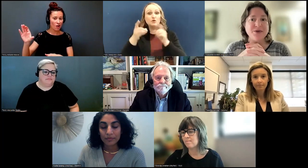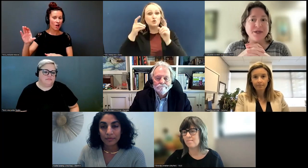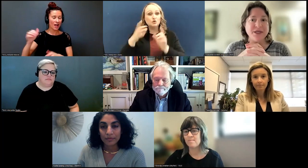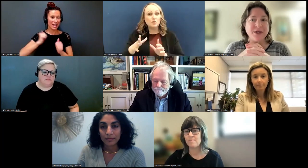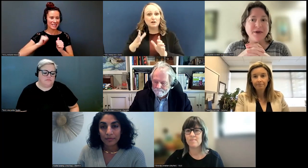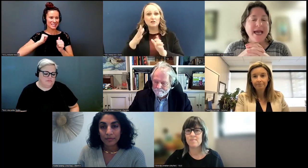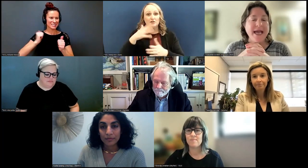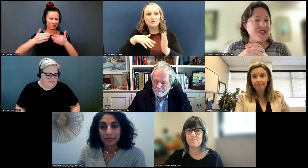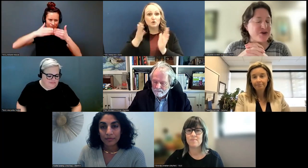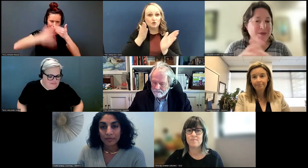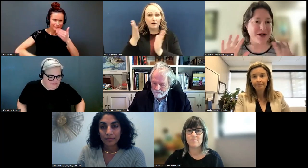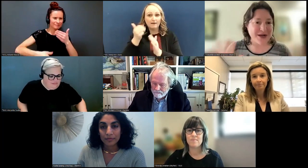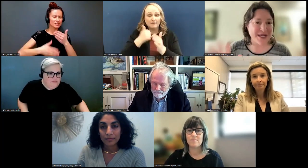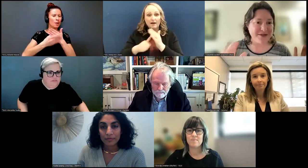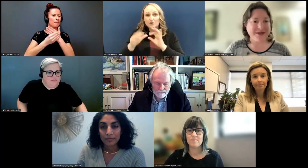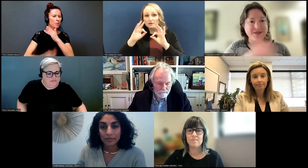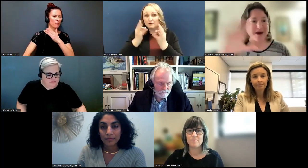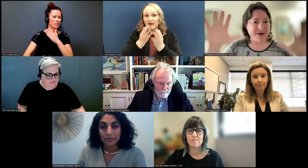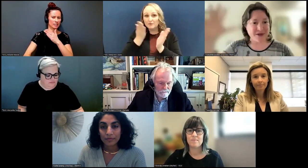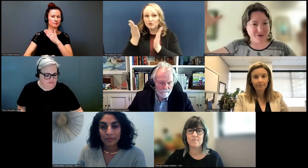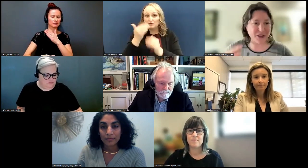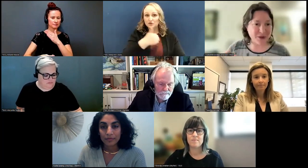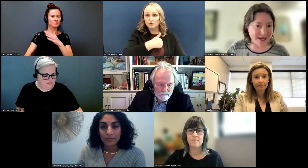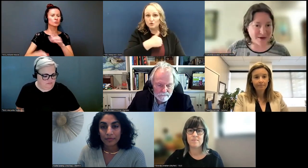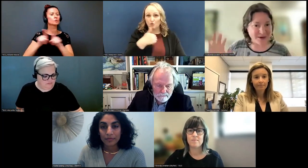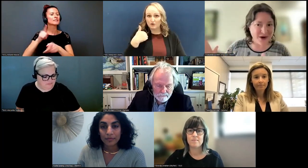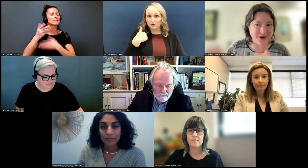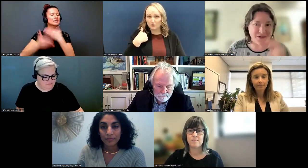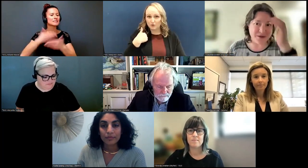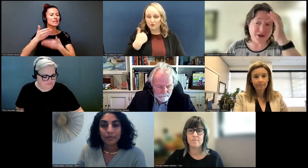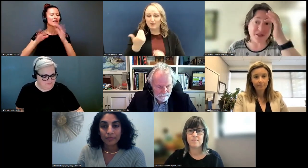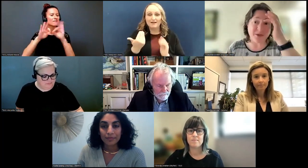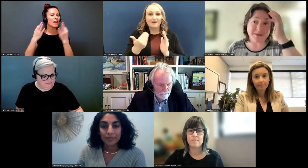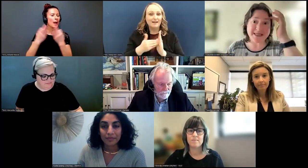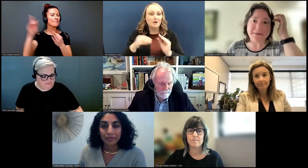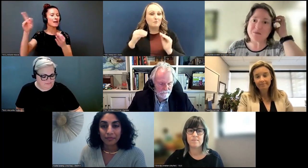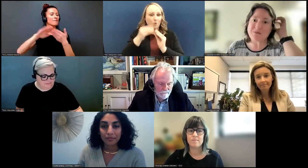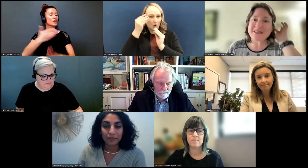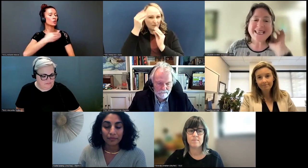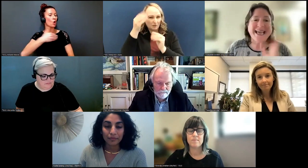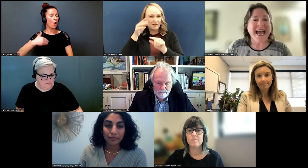Service Toronto. Just a reminder again that these fuller bios are available on the